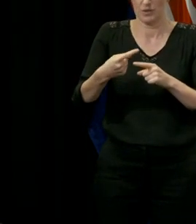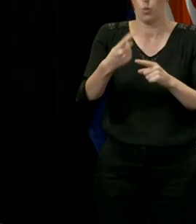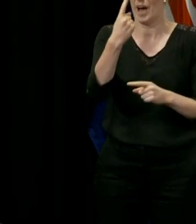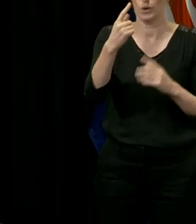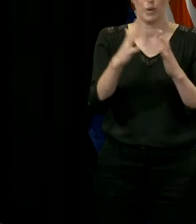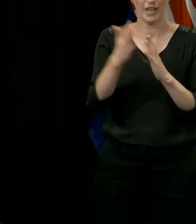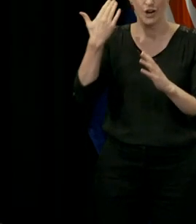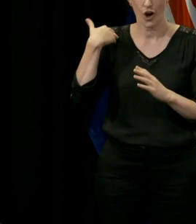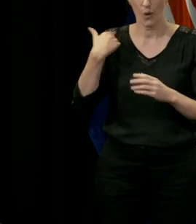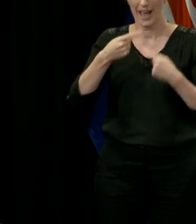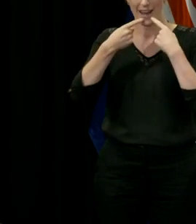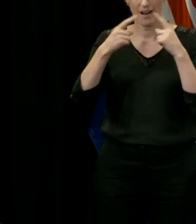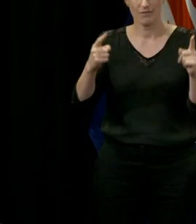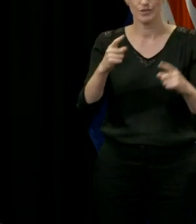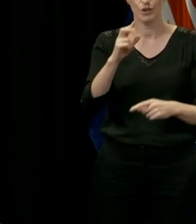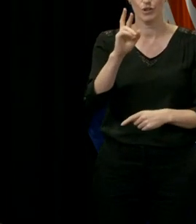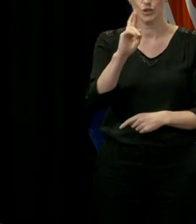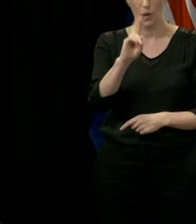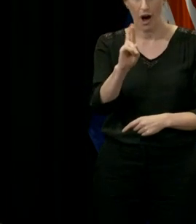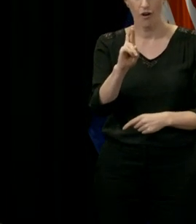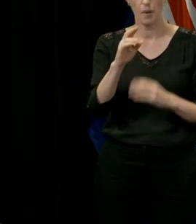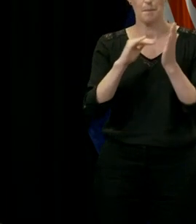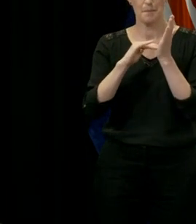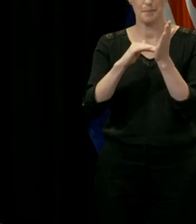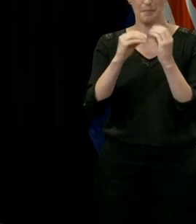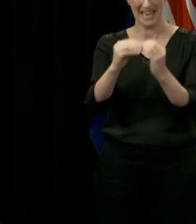that we did the $12 billion package, that it's important